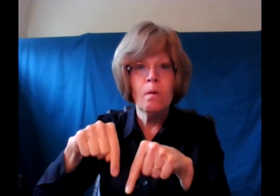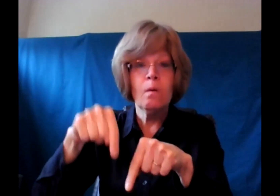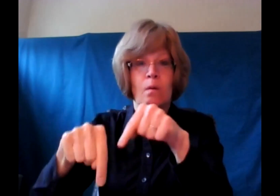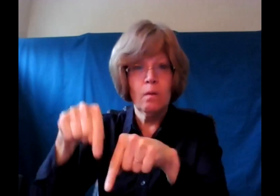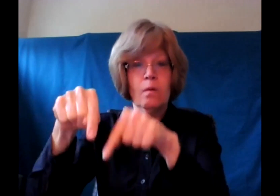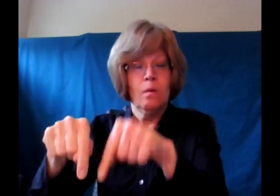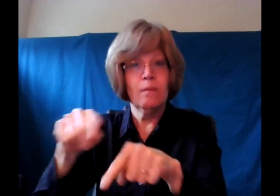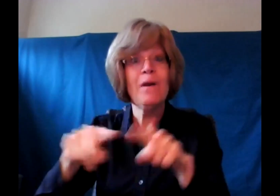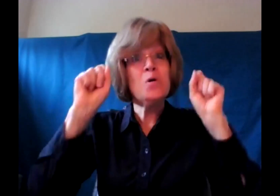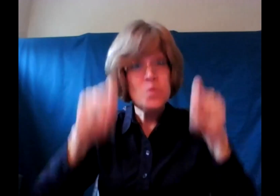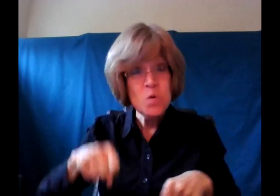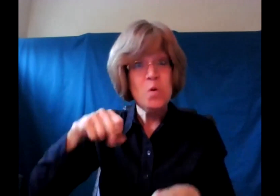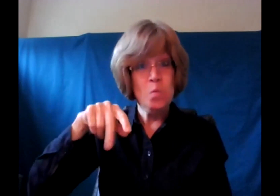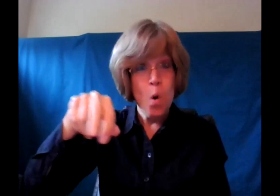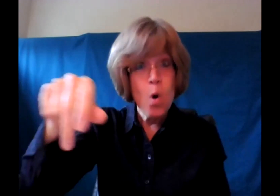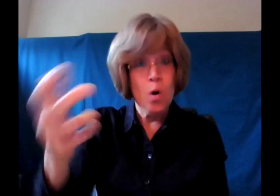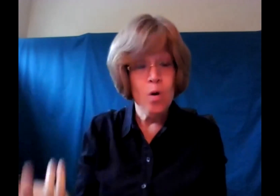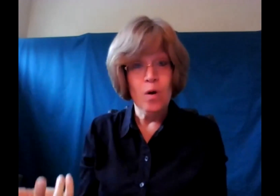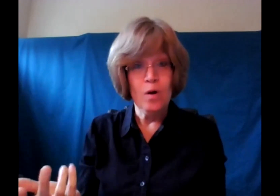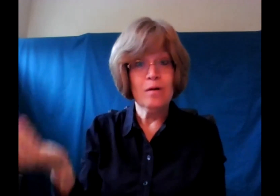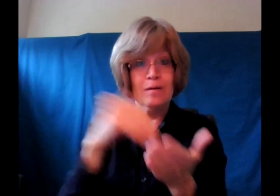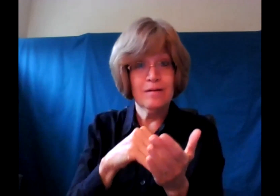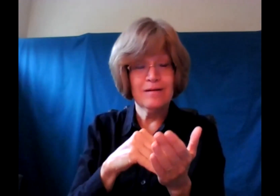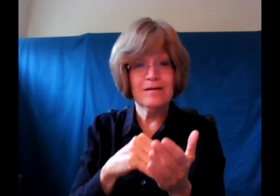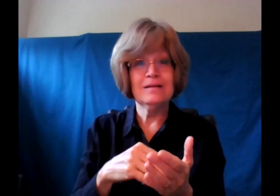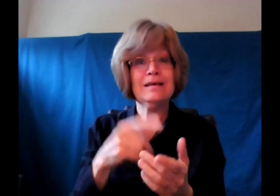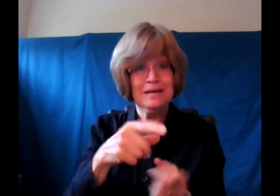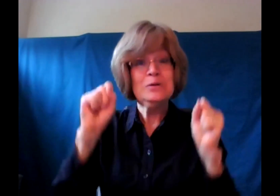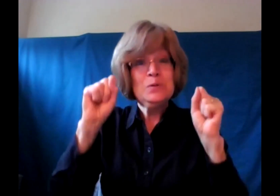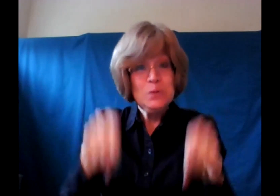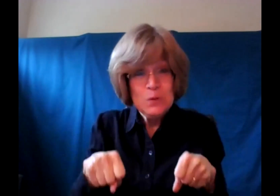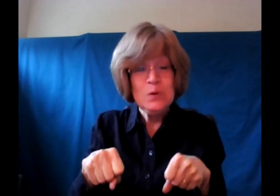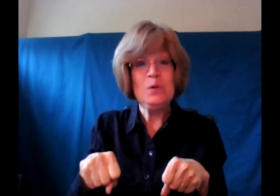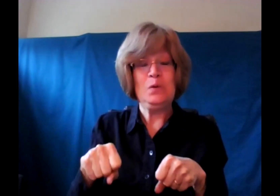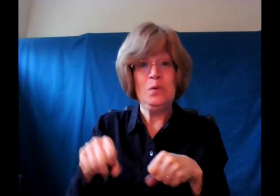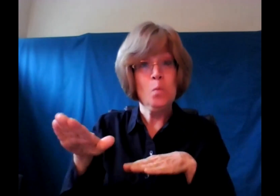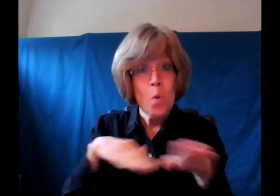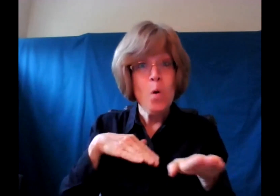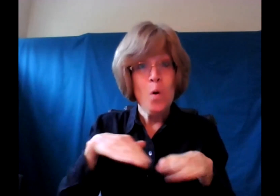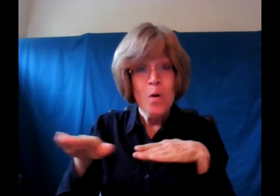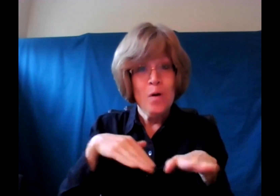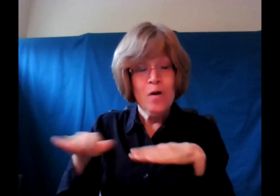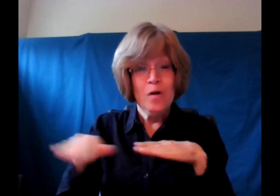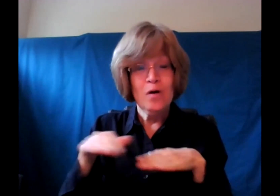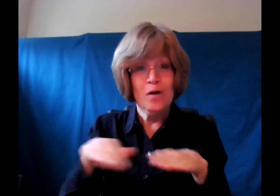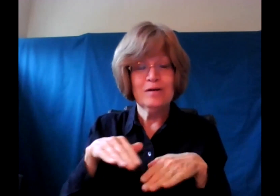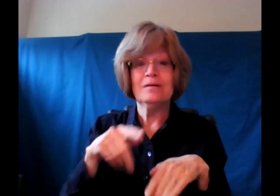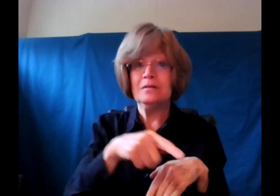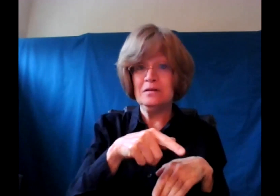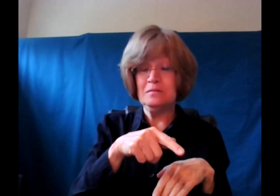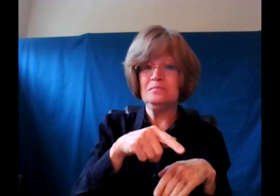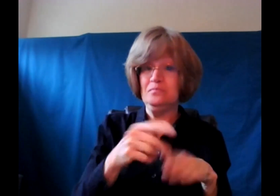he was able to walk. He was able to walk. He